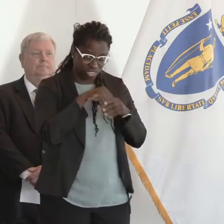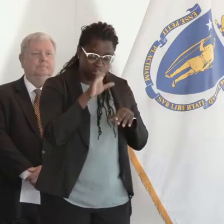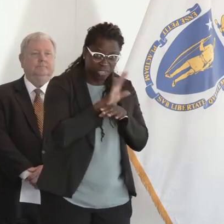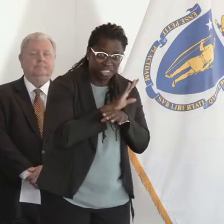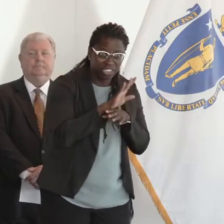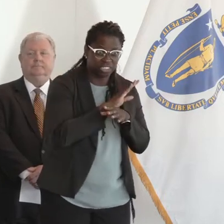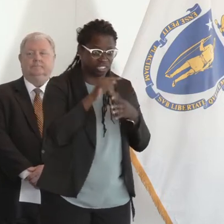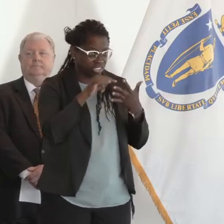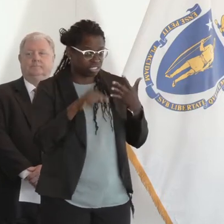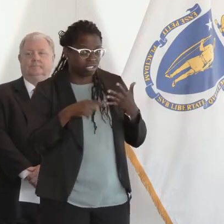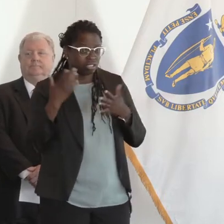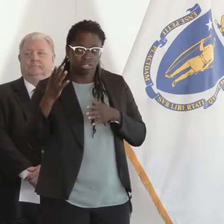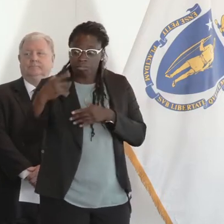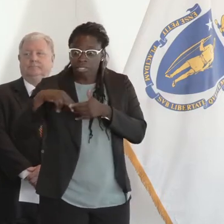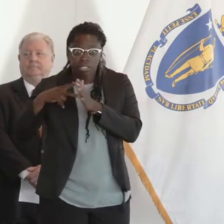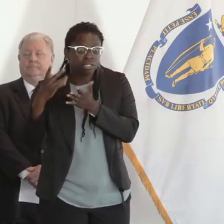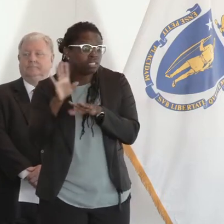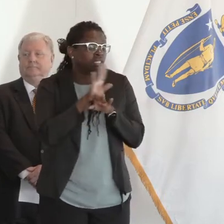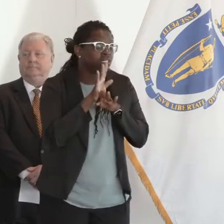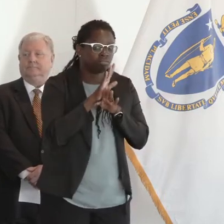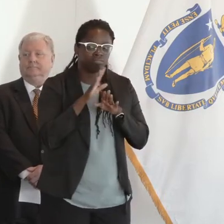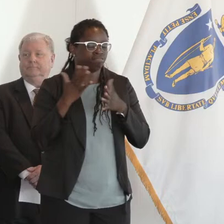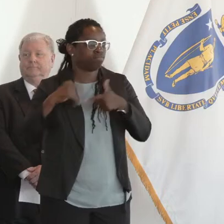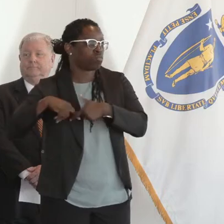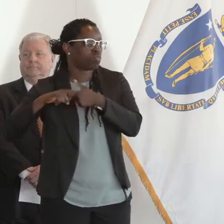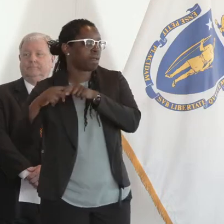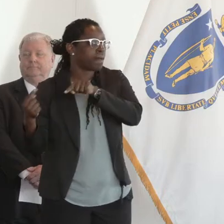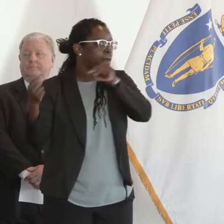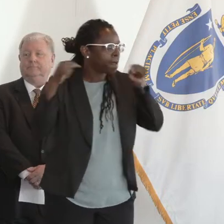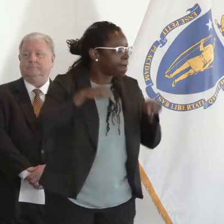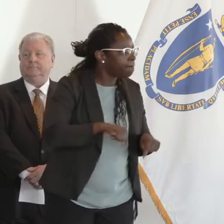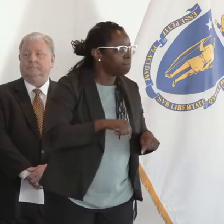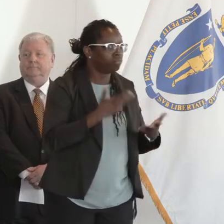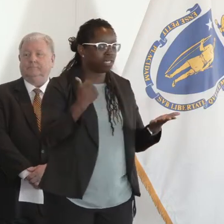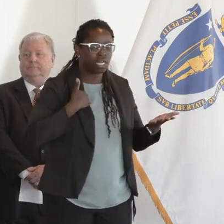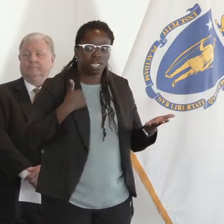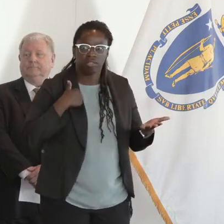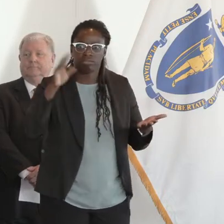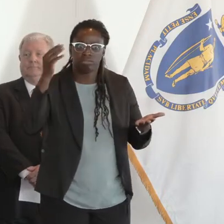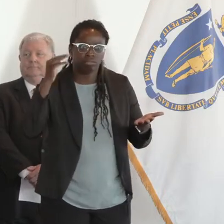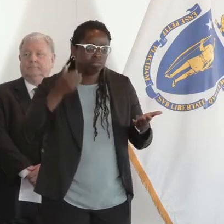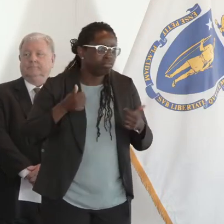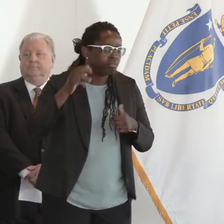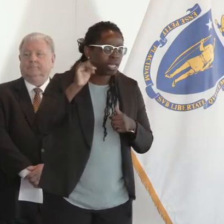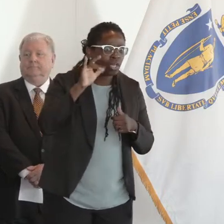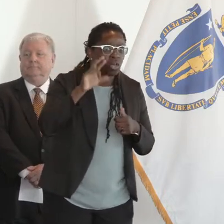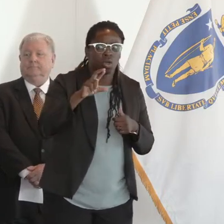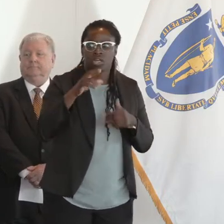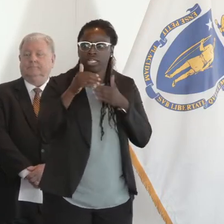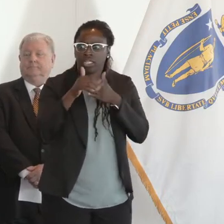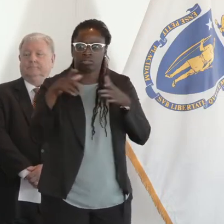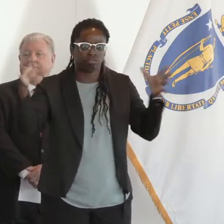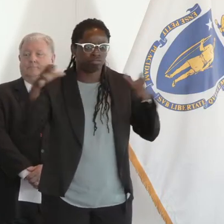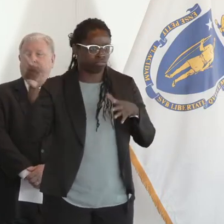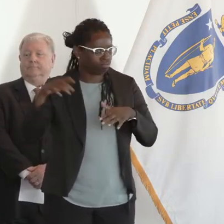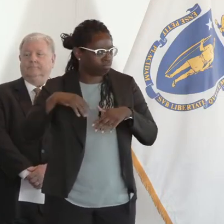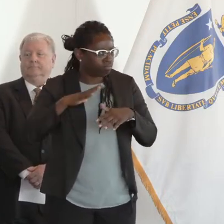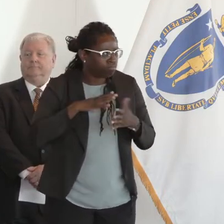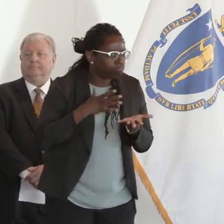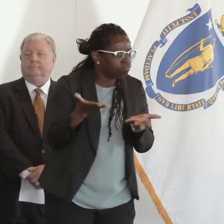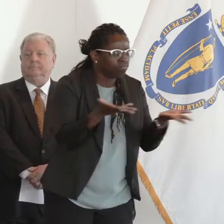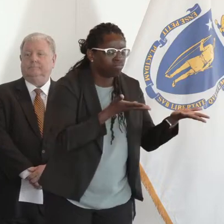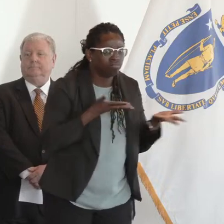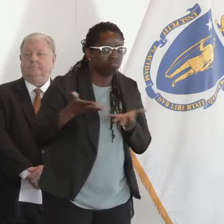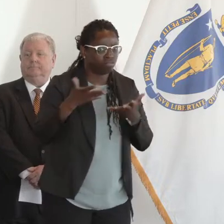and to welcome myself and Mayor Wu and our distinguished leaders and guests to this really